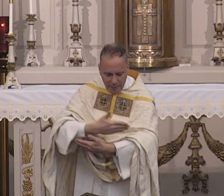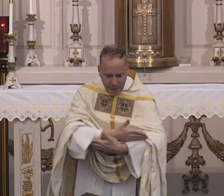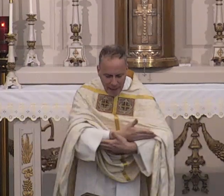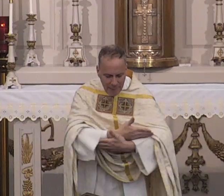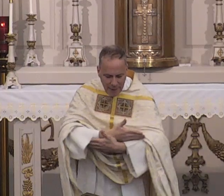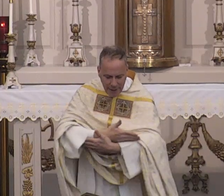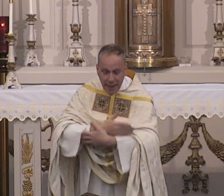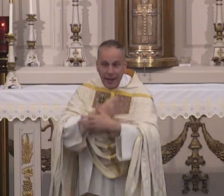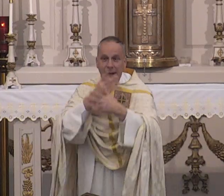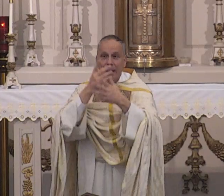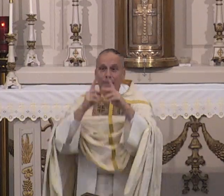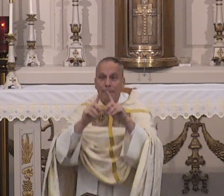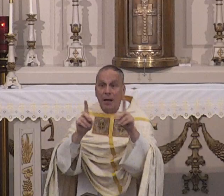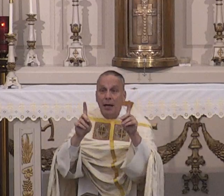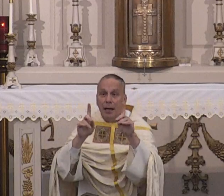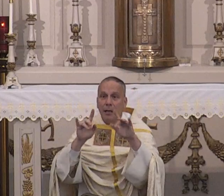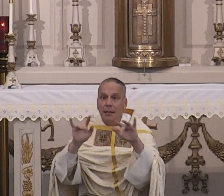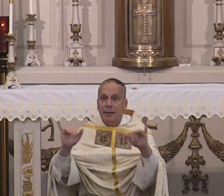It was,